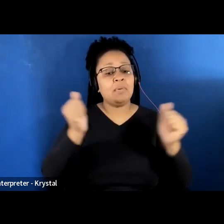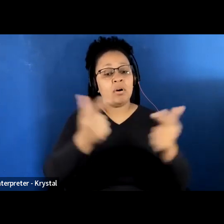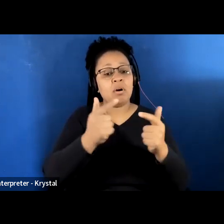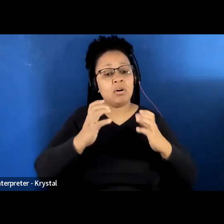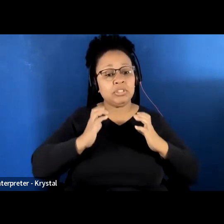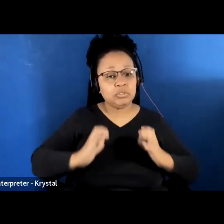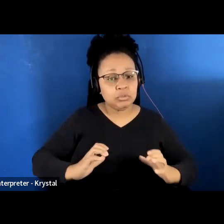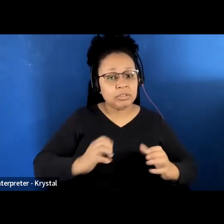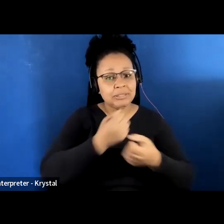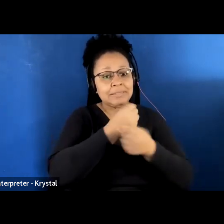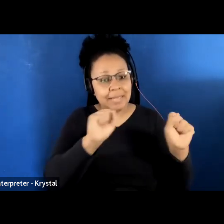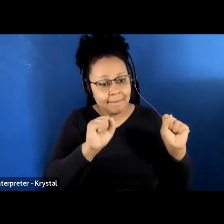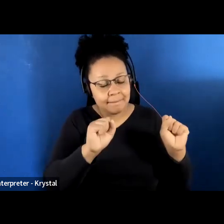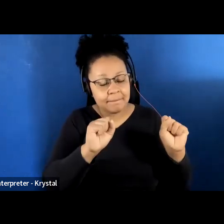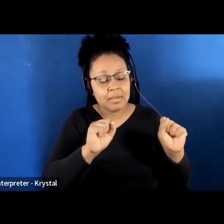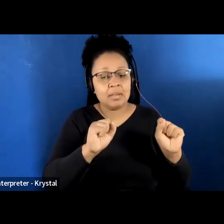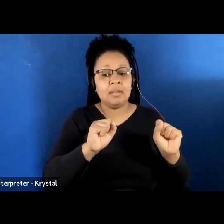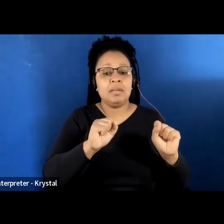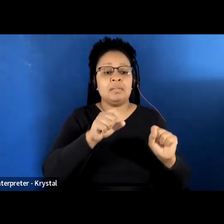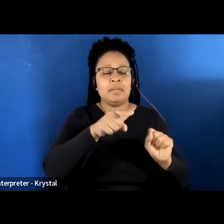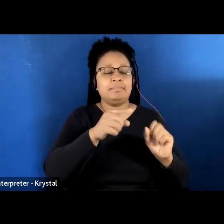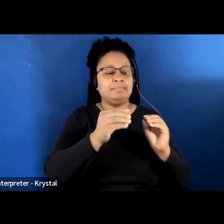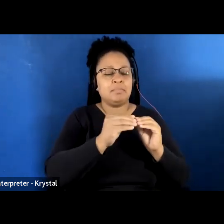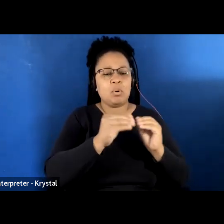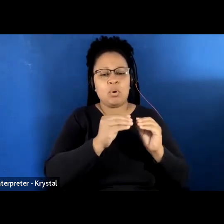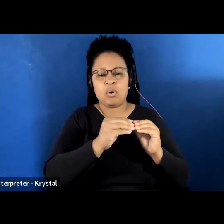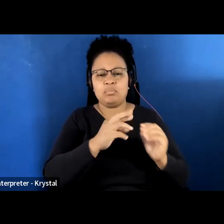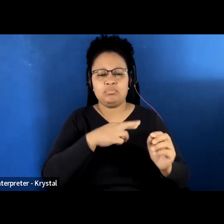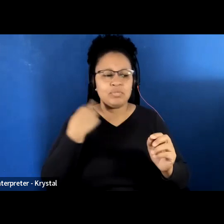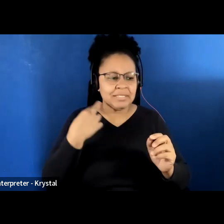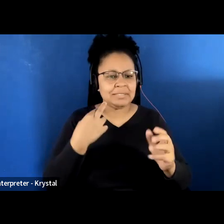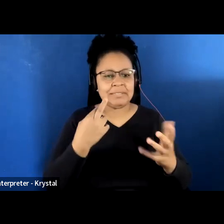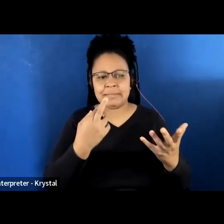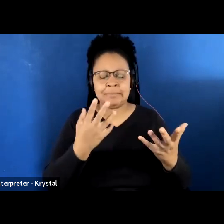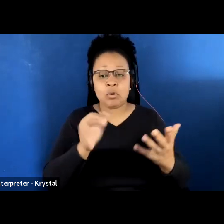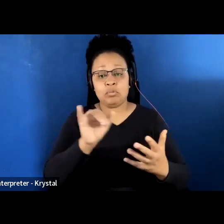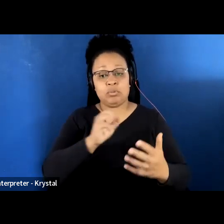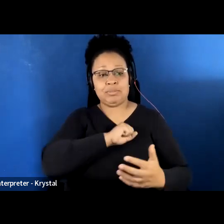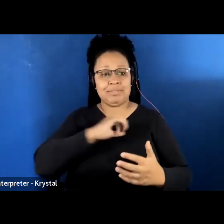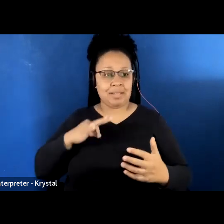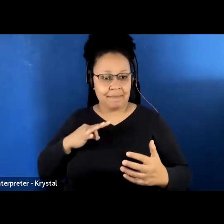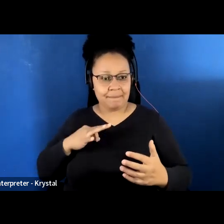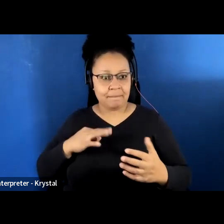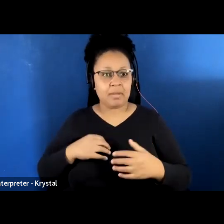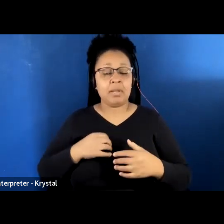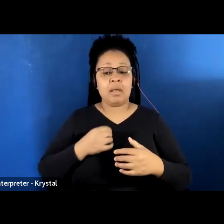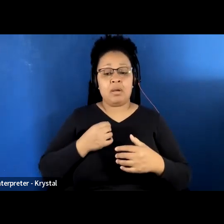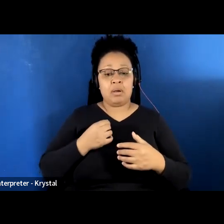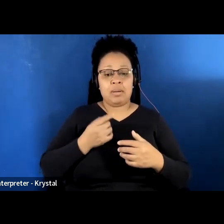than others have been in the past, as well as the staff. A little about each of